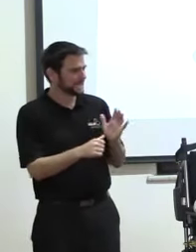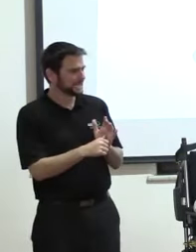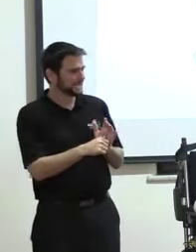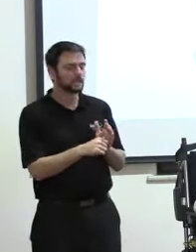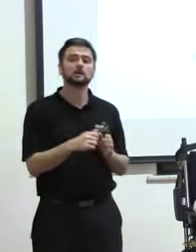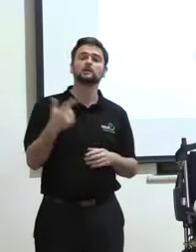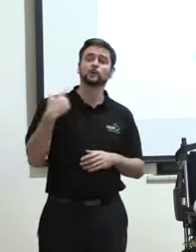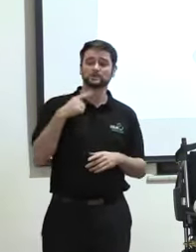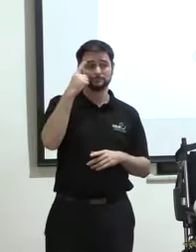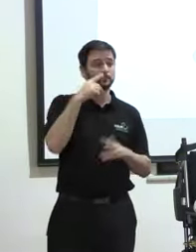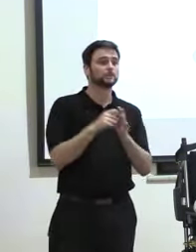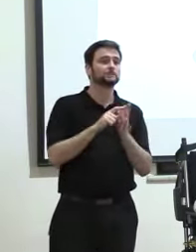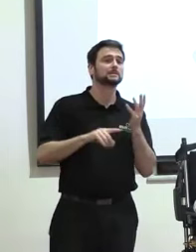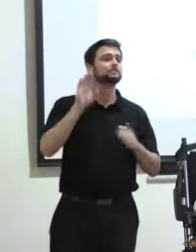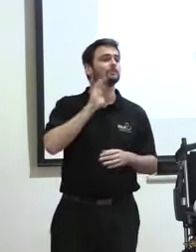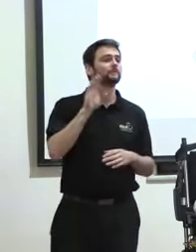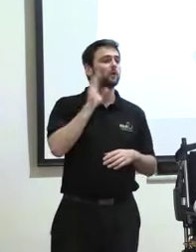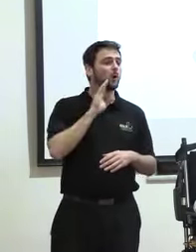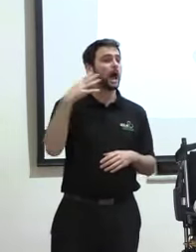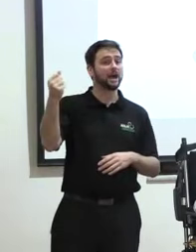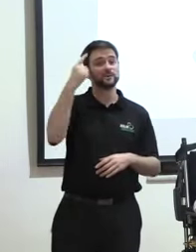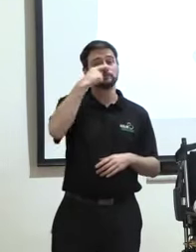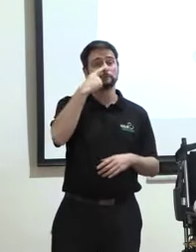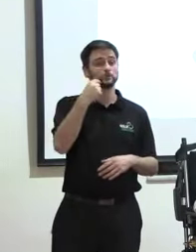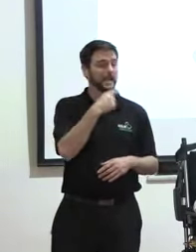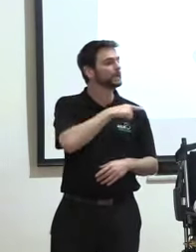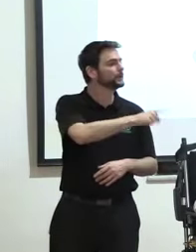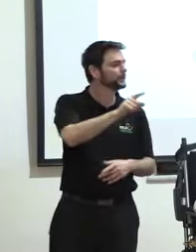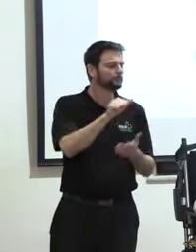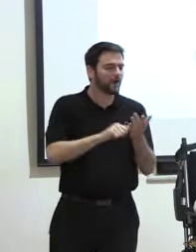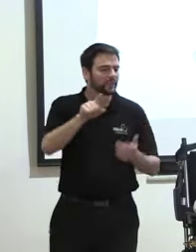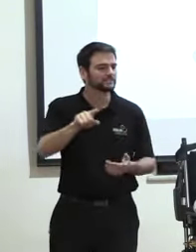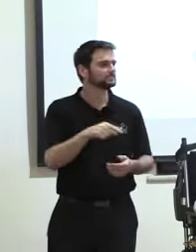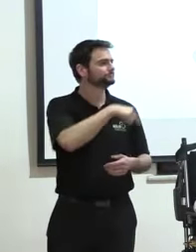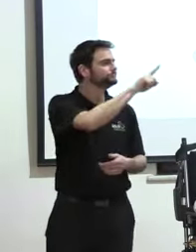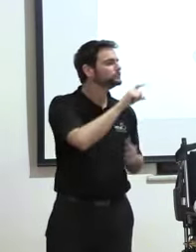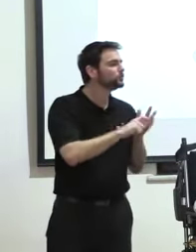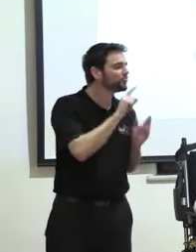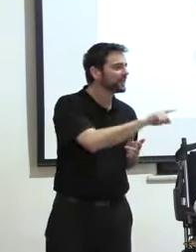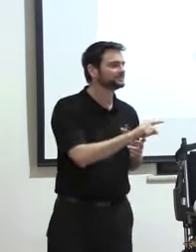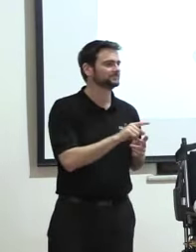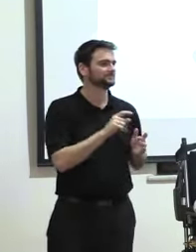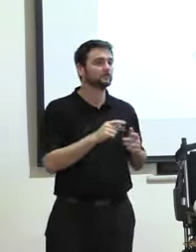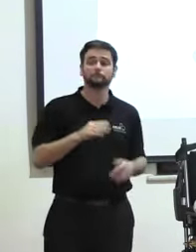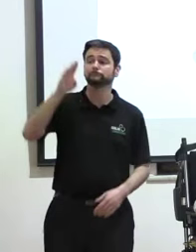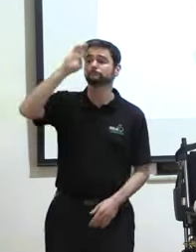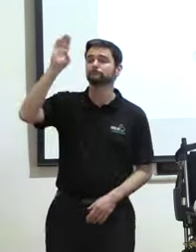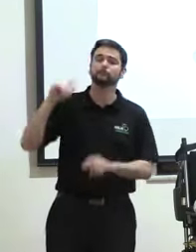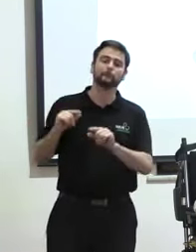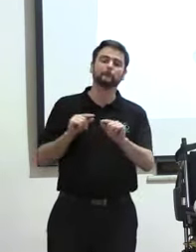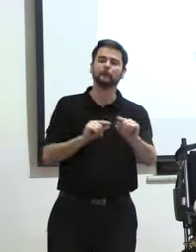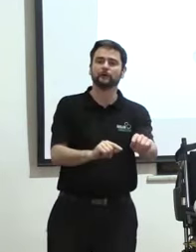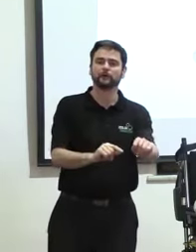go, what to buy, who to talk to, and with the NDIS, although there is some support, it's a lot more